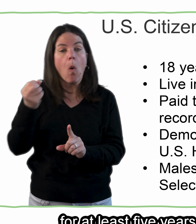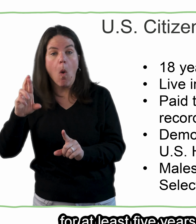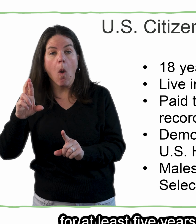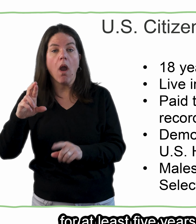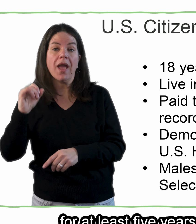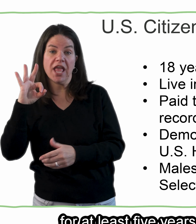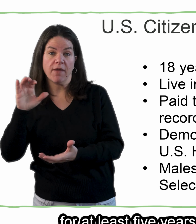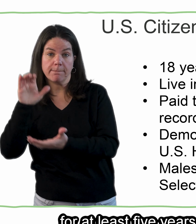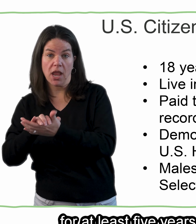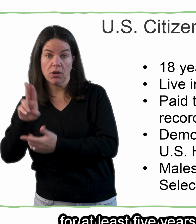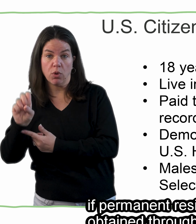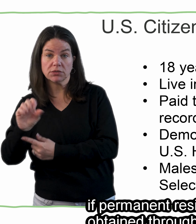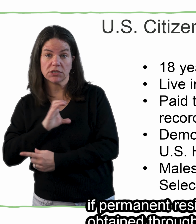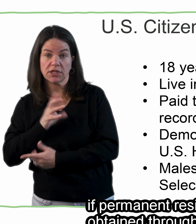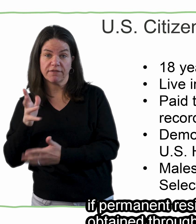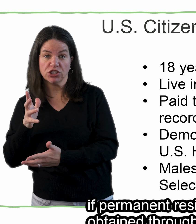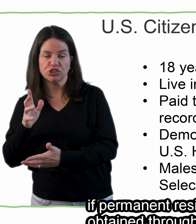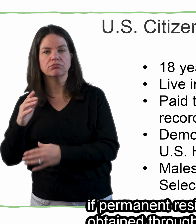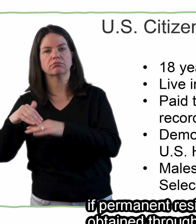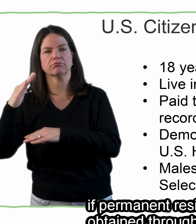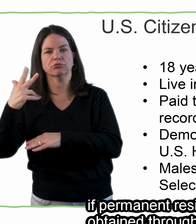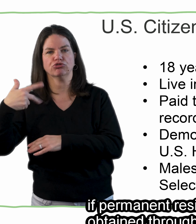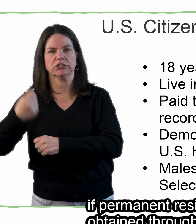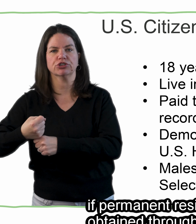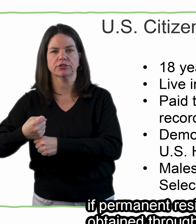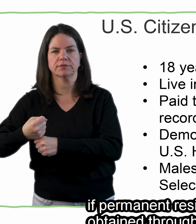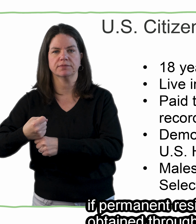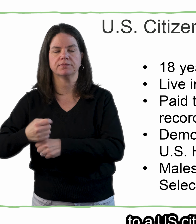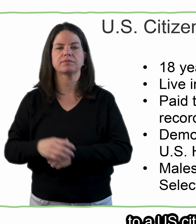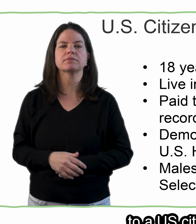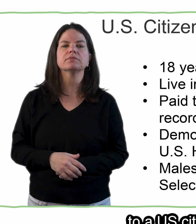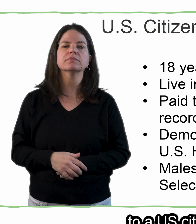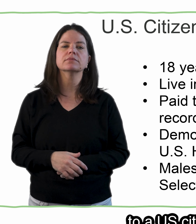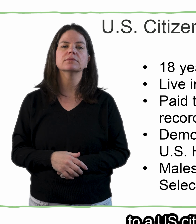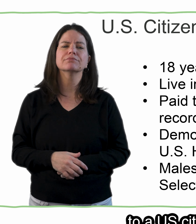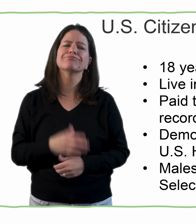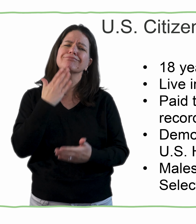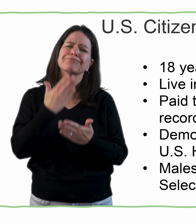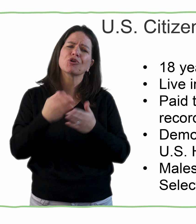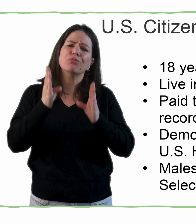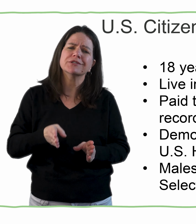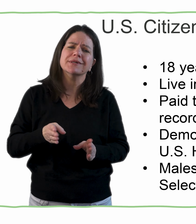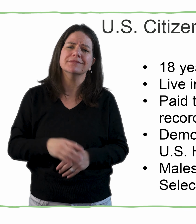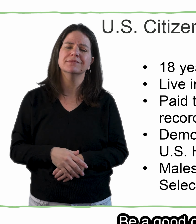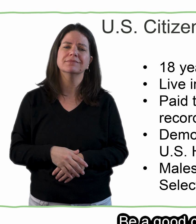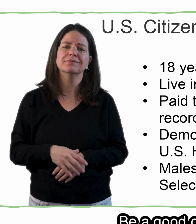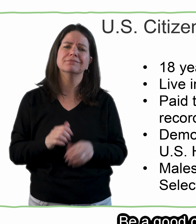or 3 years if permanent residency was obtained through marriage to a U.S. citizen. Be a good